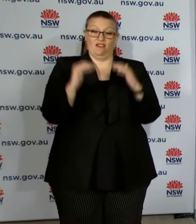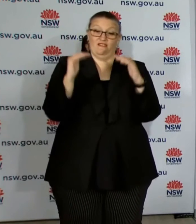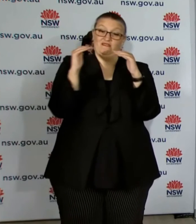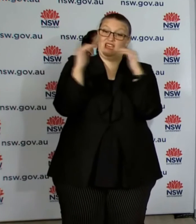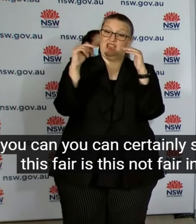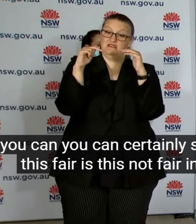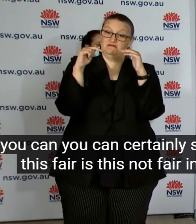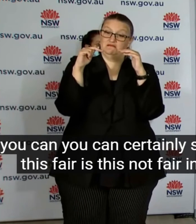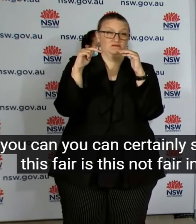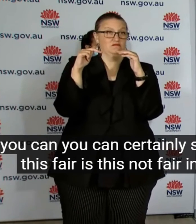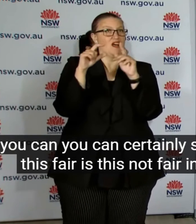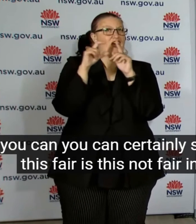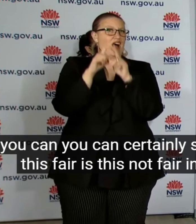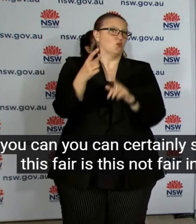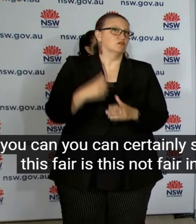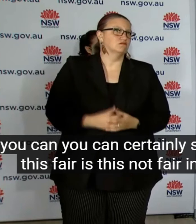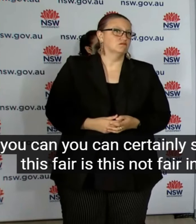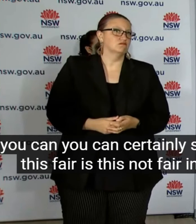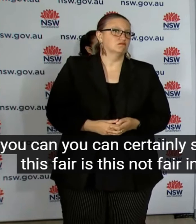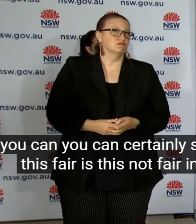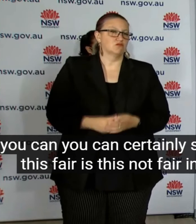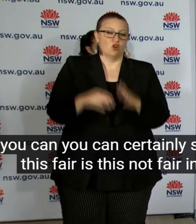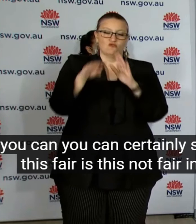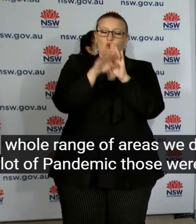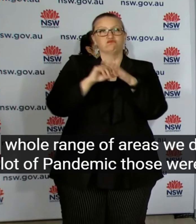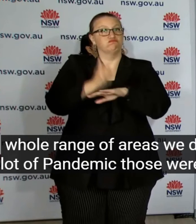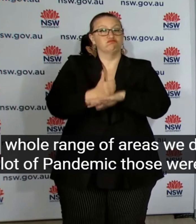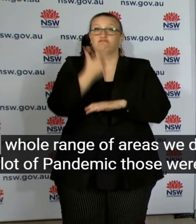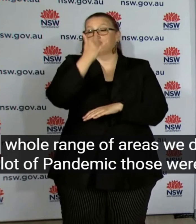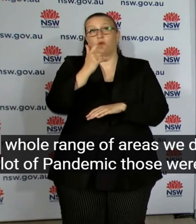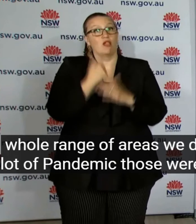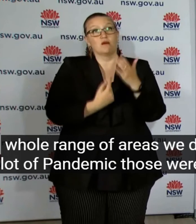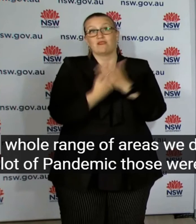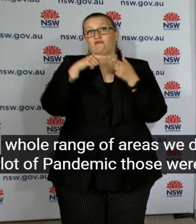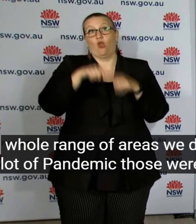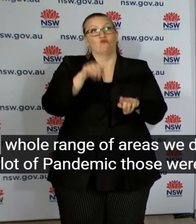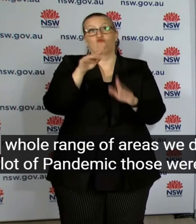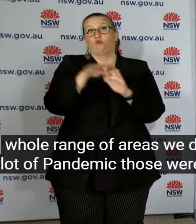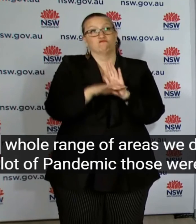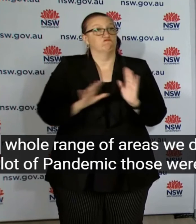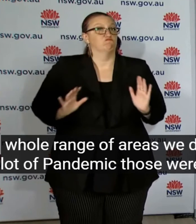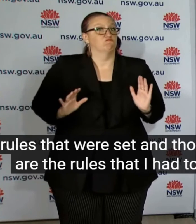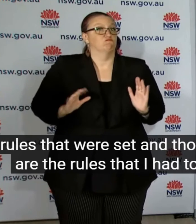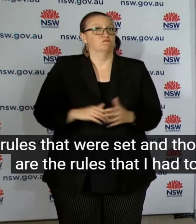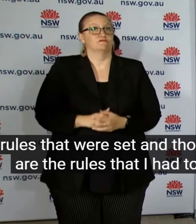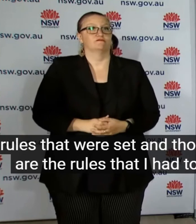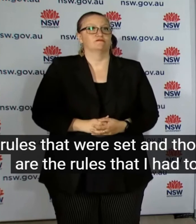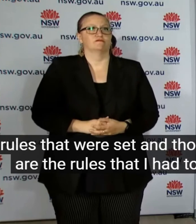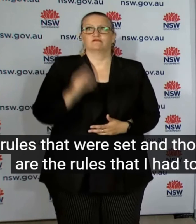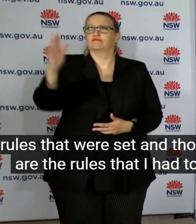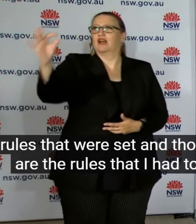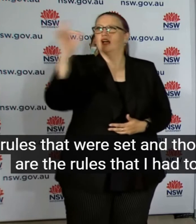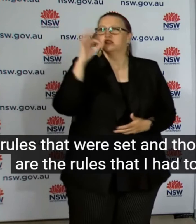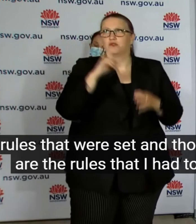you're in the middle of a pandemic. Those were the rules that were set and those are the rules that are going to apply. Yes. Minister, do you have any update on the bulk carrier that's